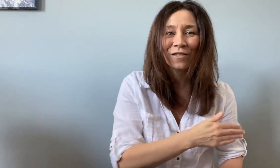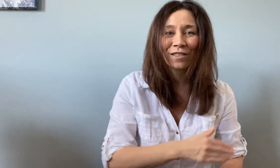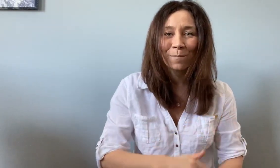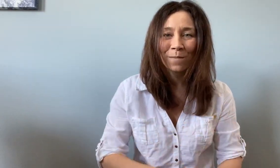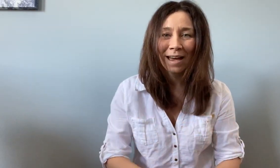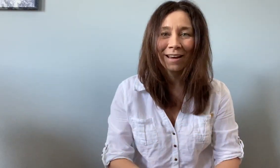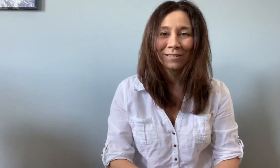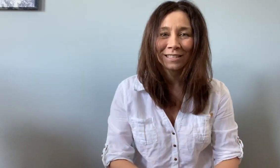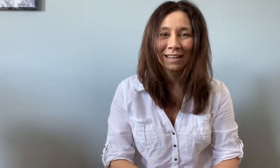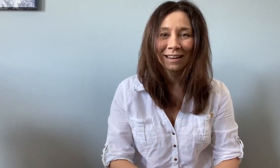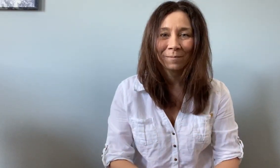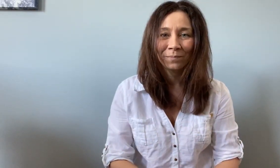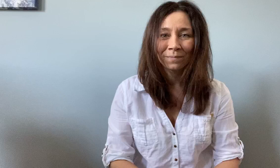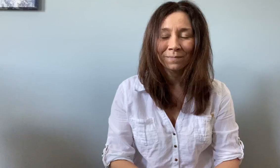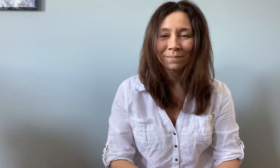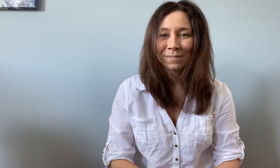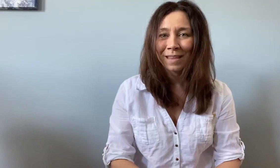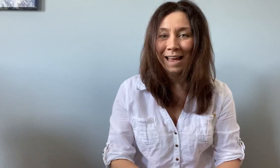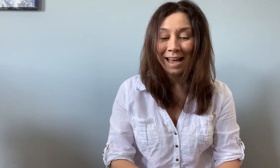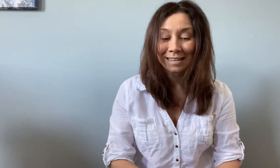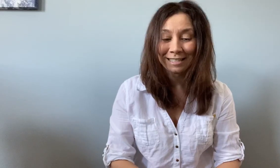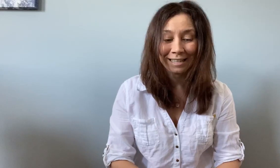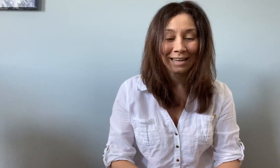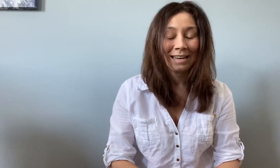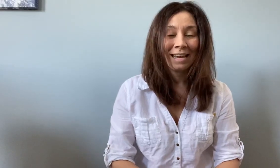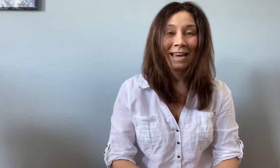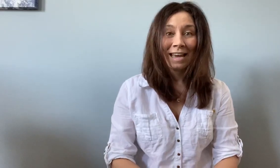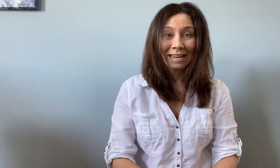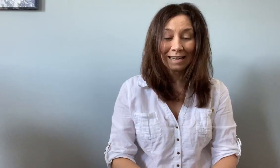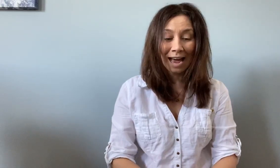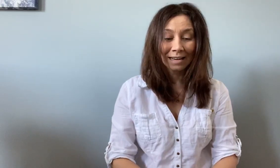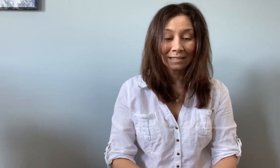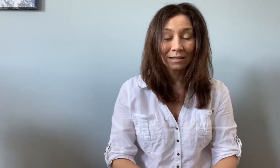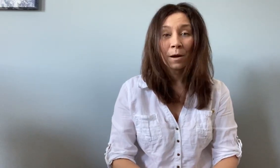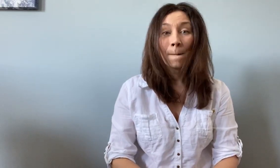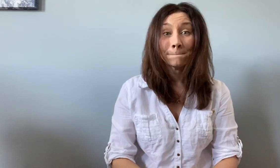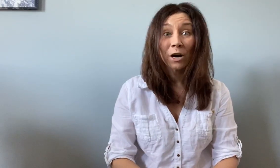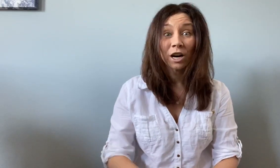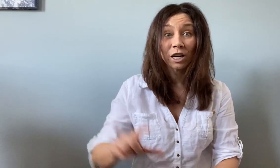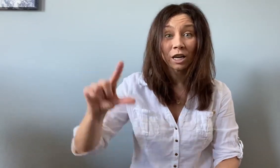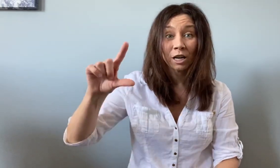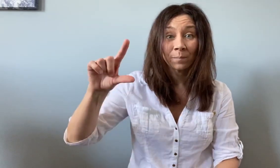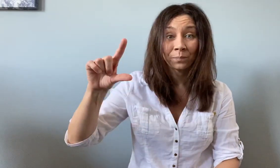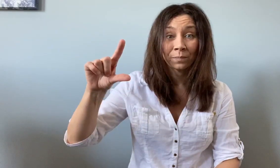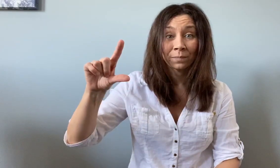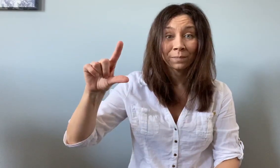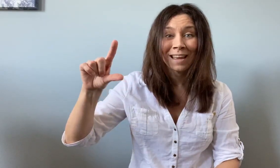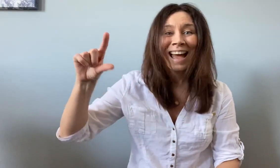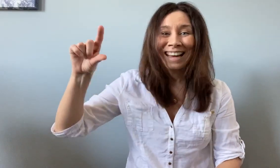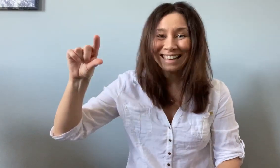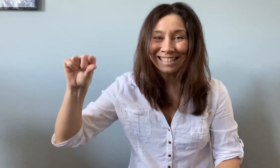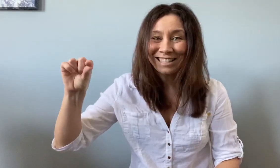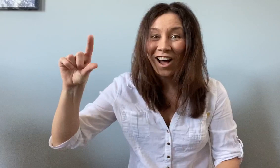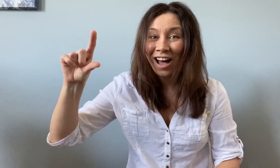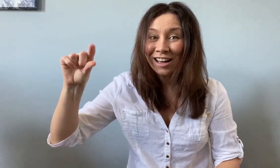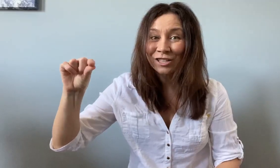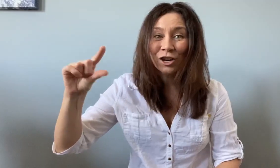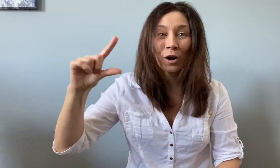the mountain. Excellent. Next, bird. He saw a